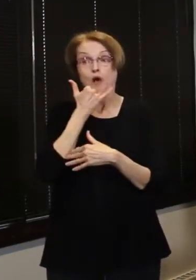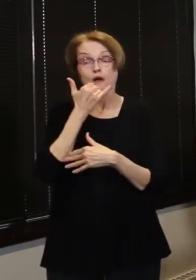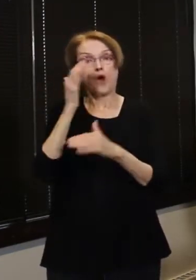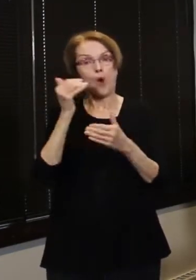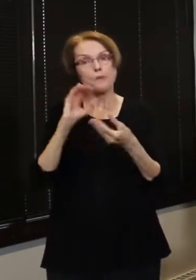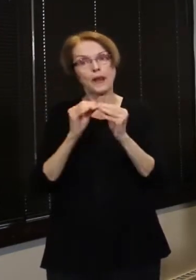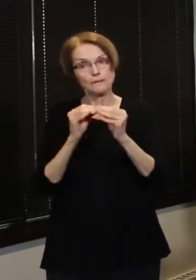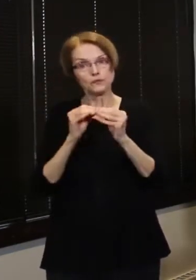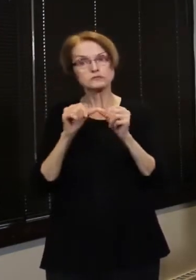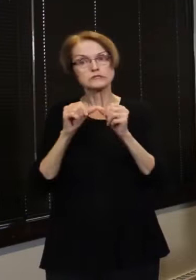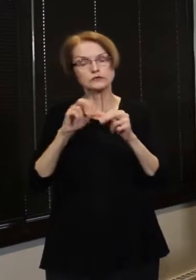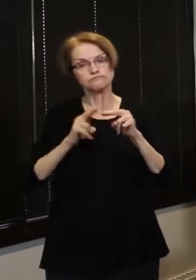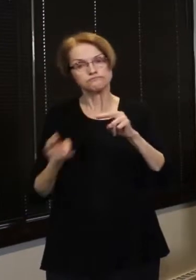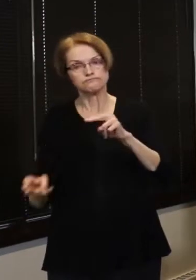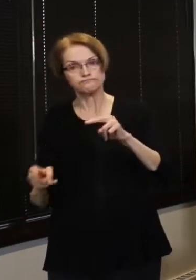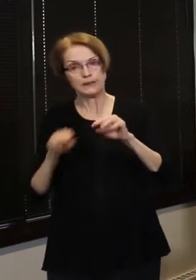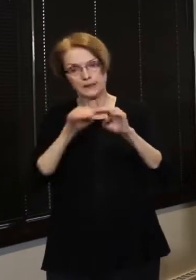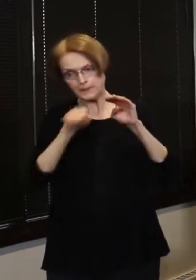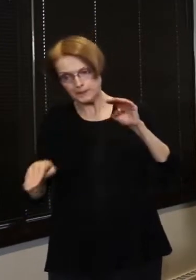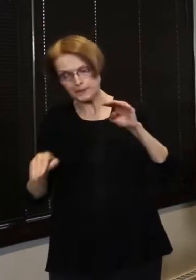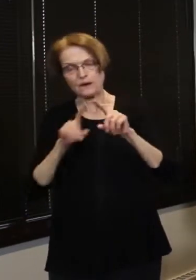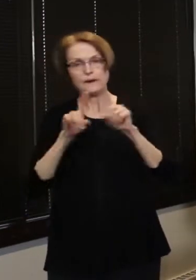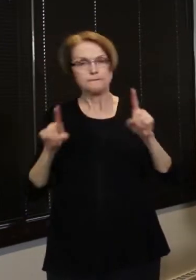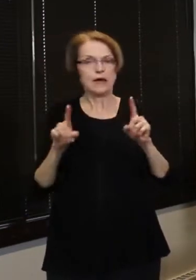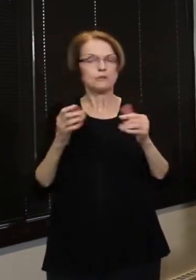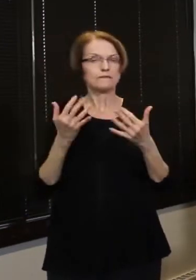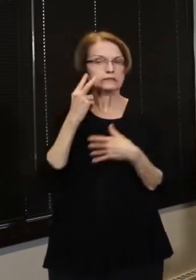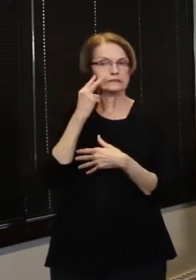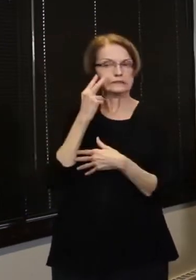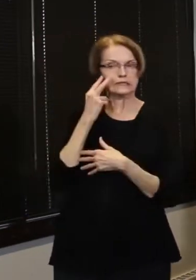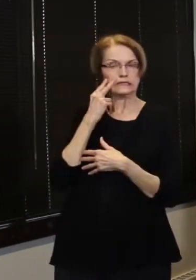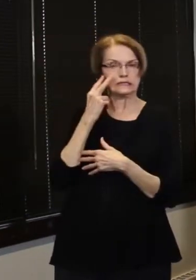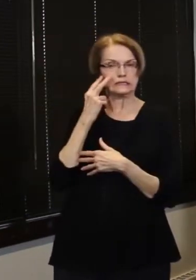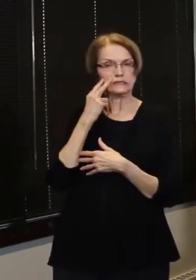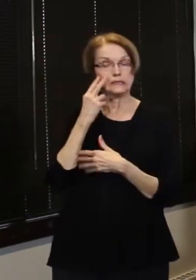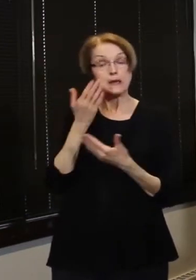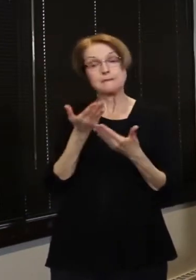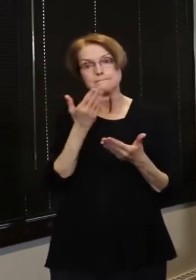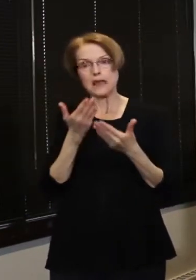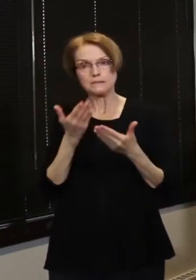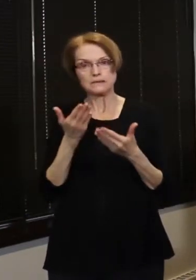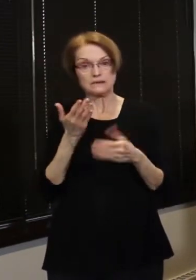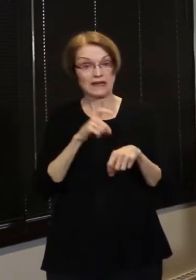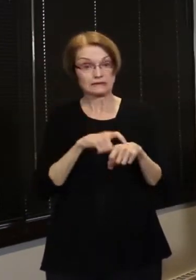continue down, but we have to see if there was that lull because of the reporting period.